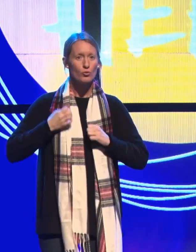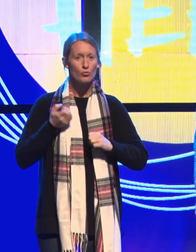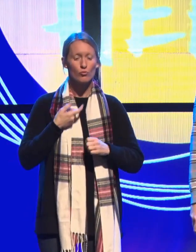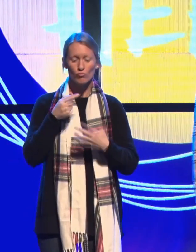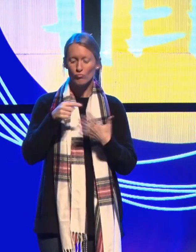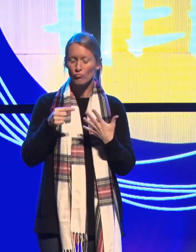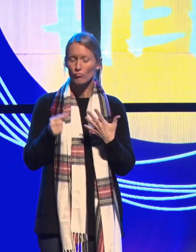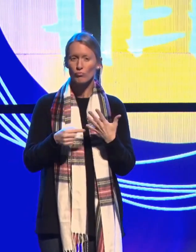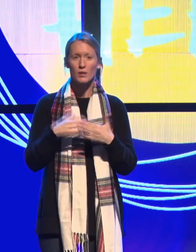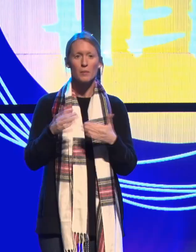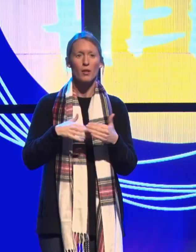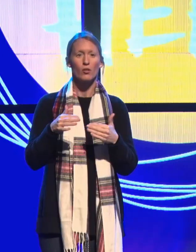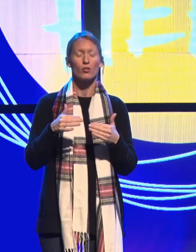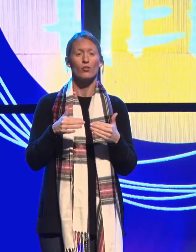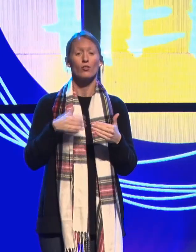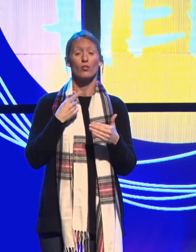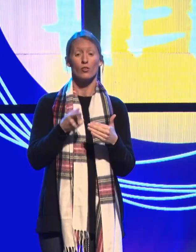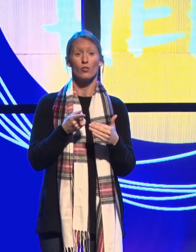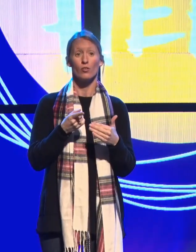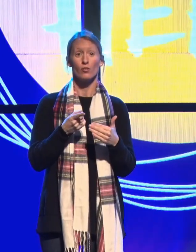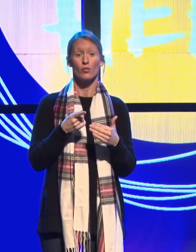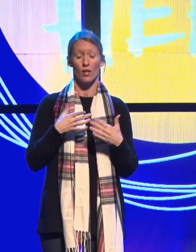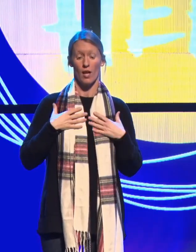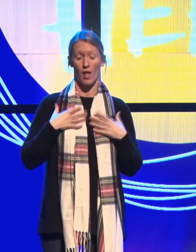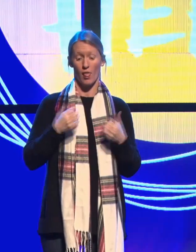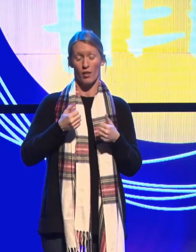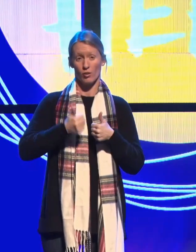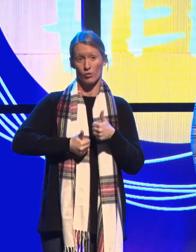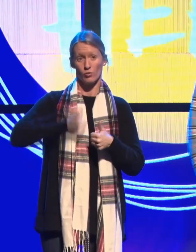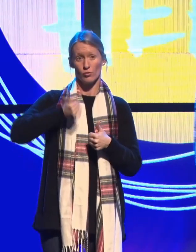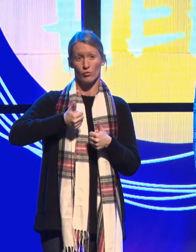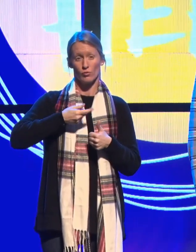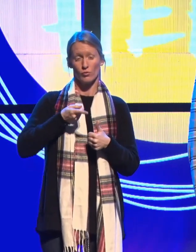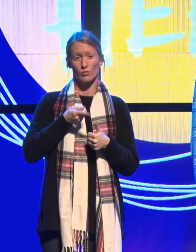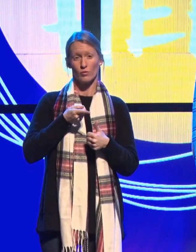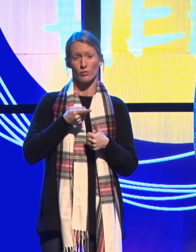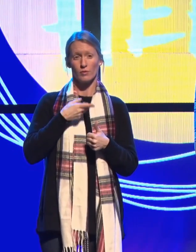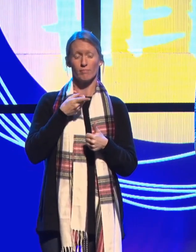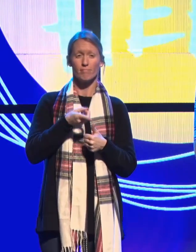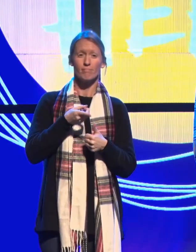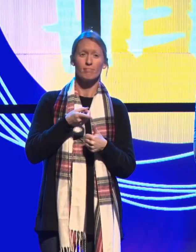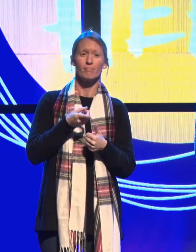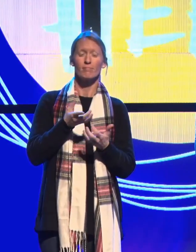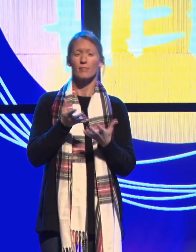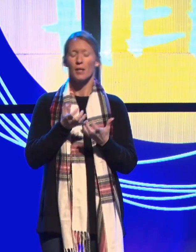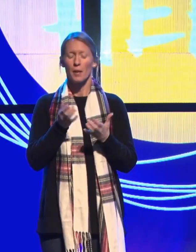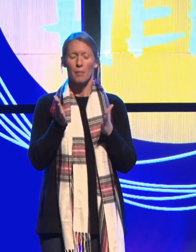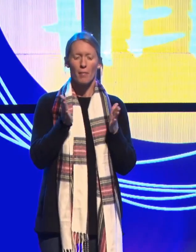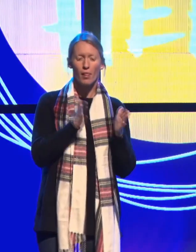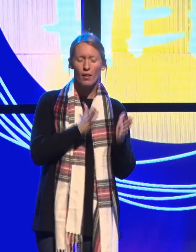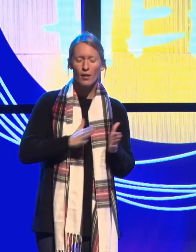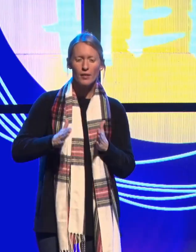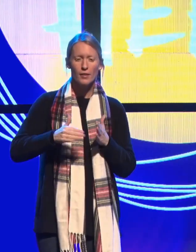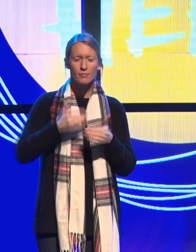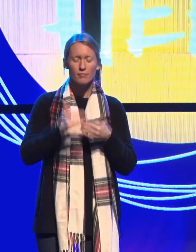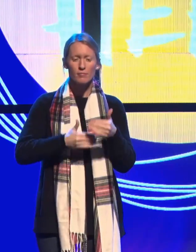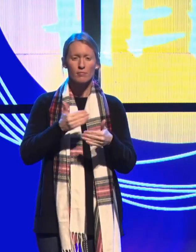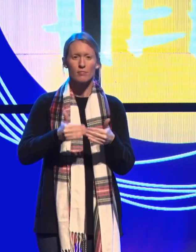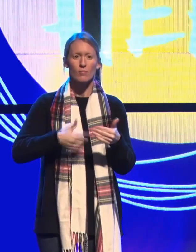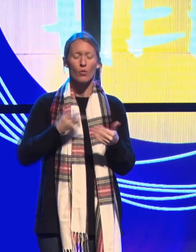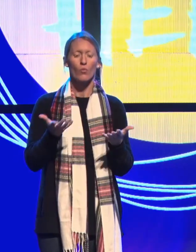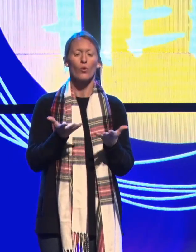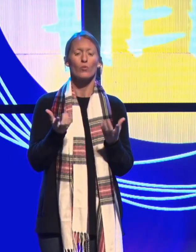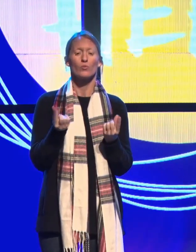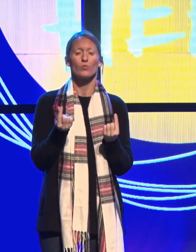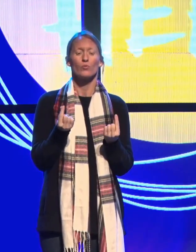whatever, like the healthier way is generally intention is involved in that. Like, what am I doing to maintain, to grow in my